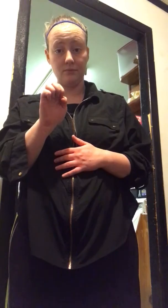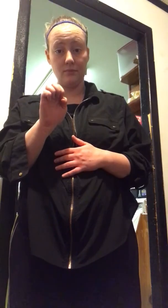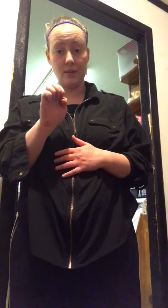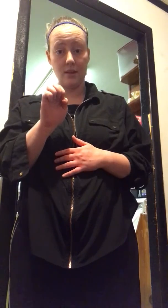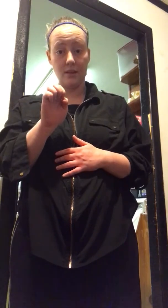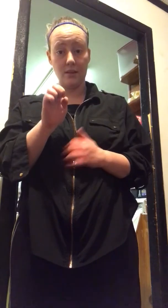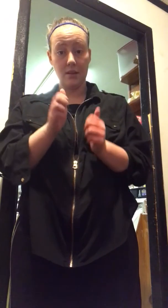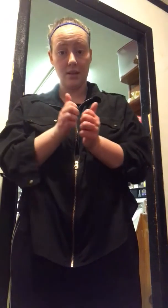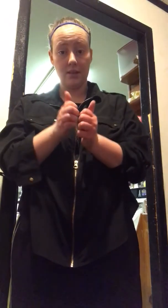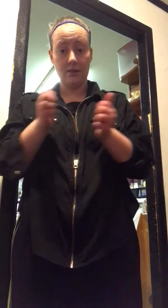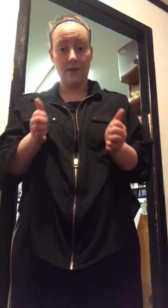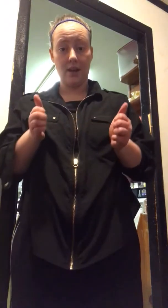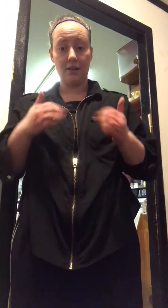divides the body